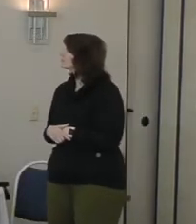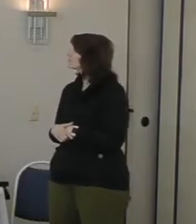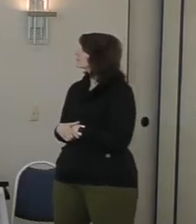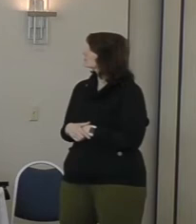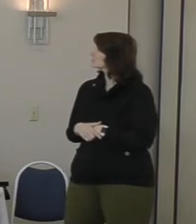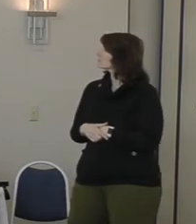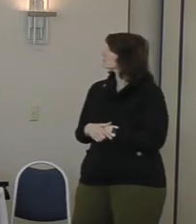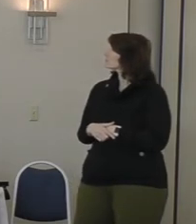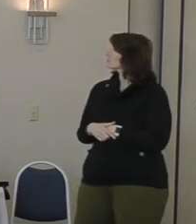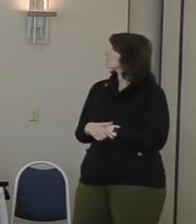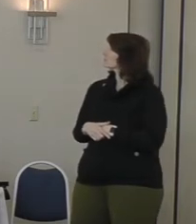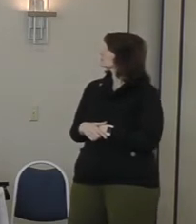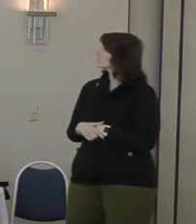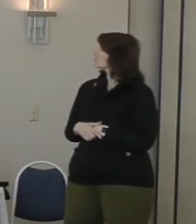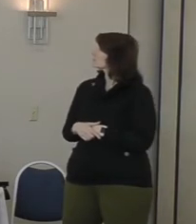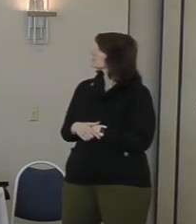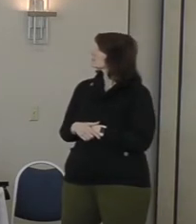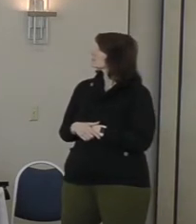And as we run it,